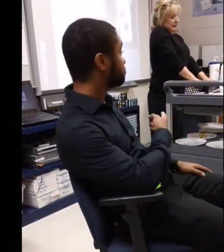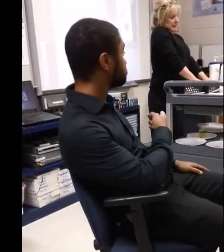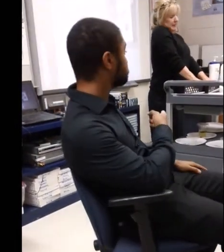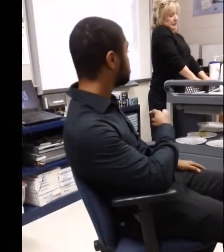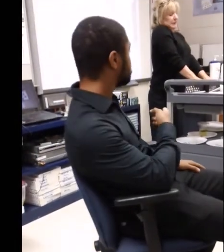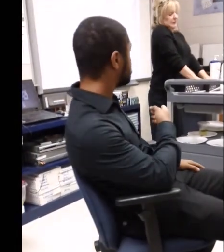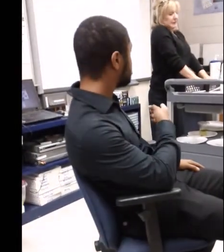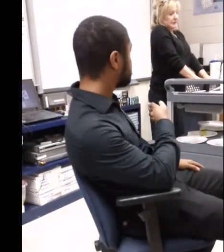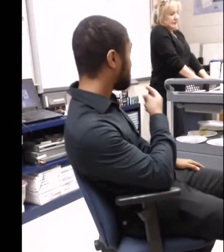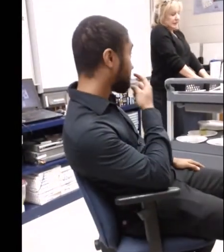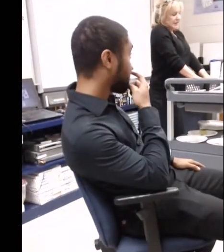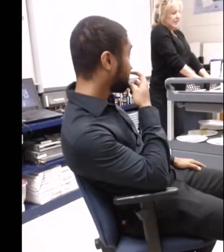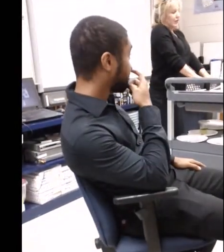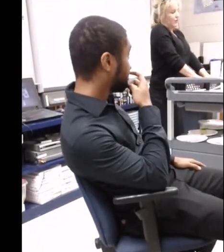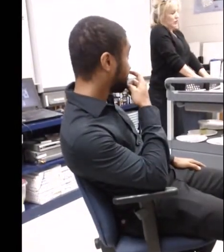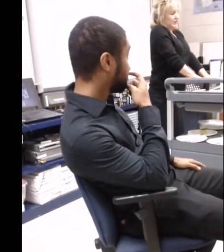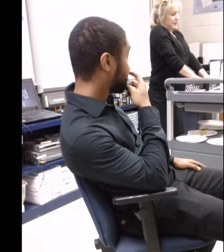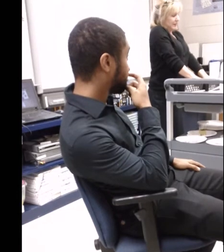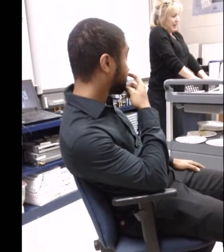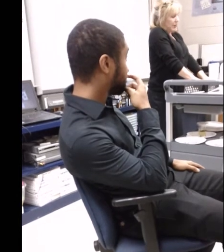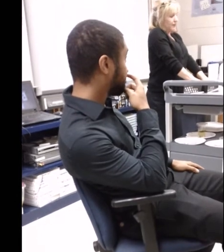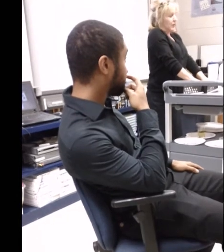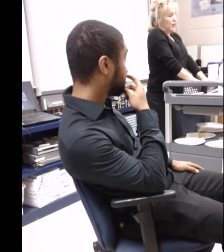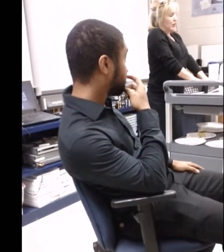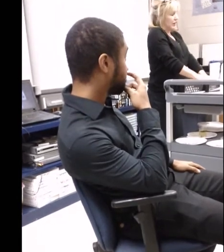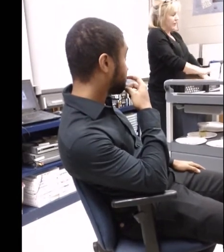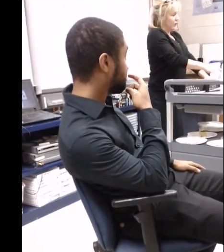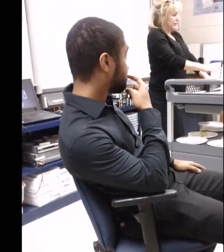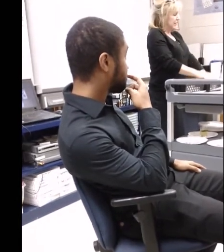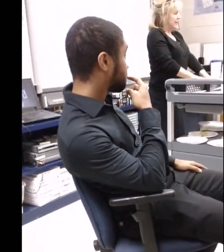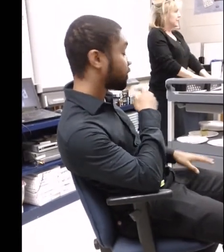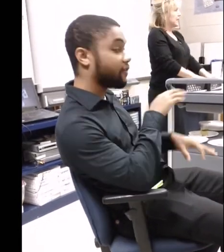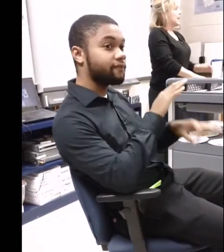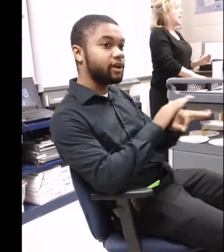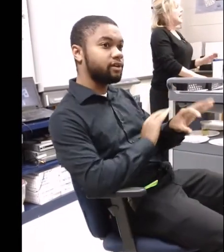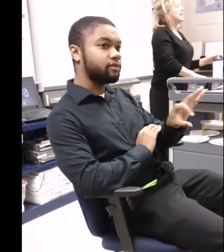and let's get our forceps now. We'll get our